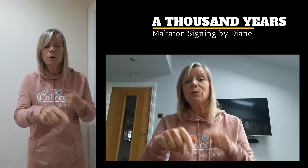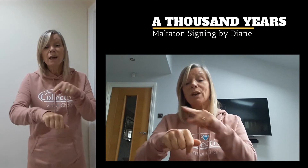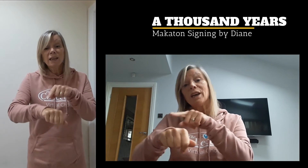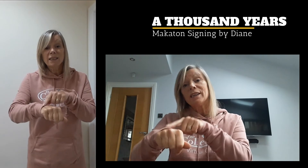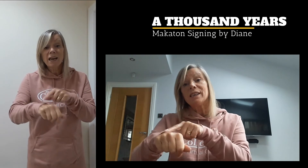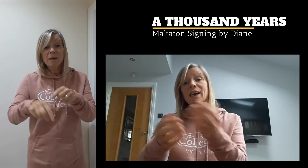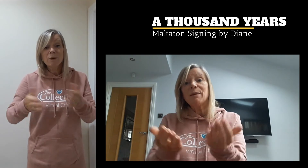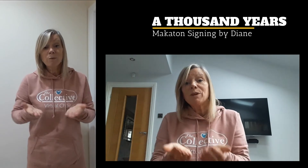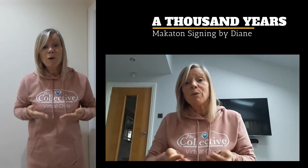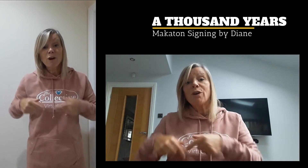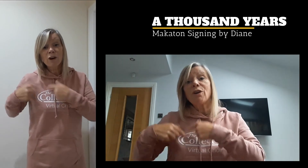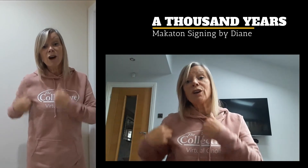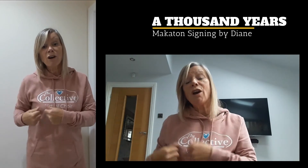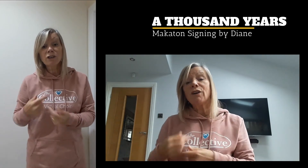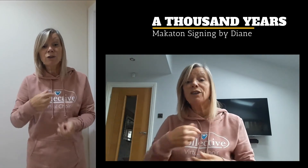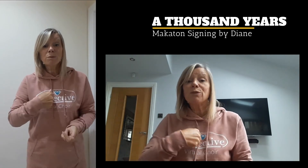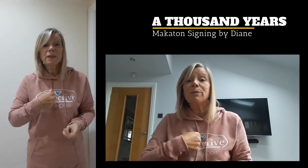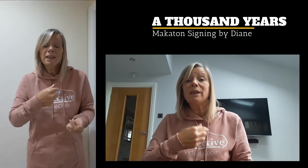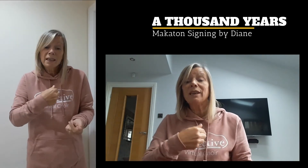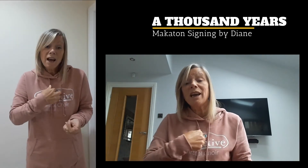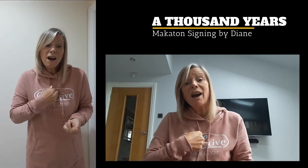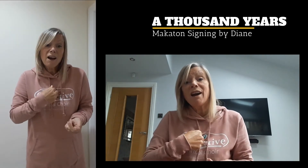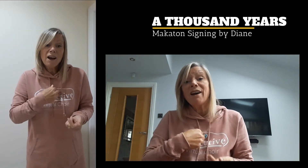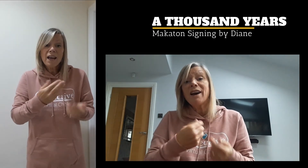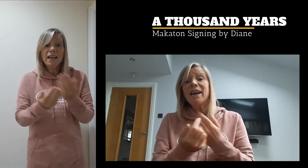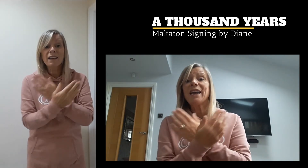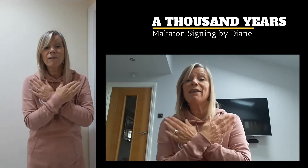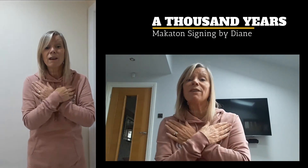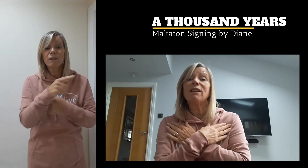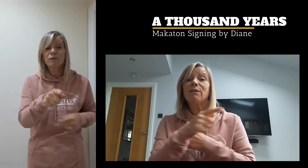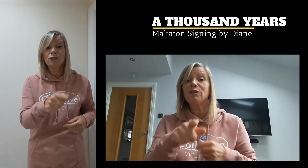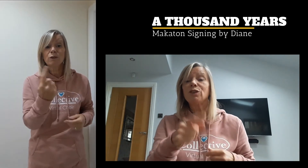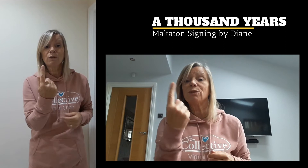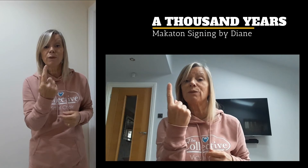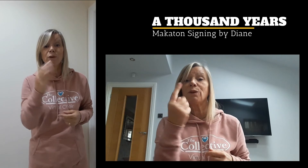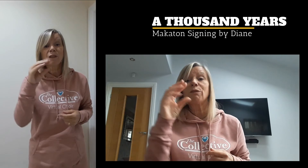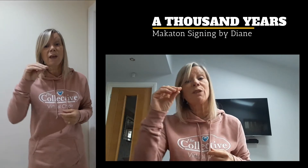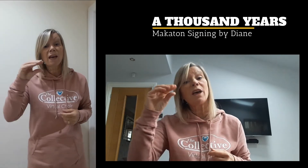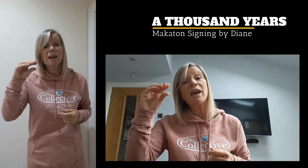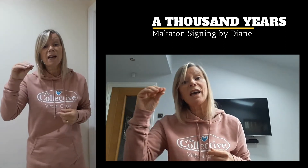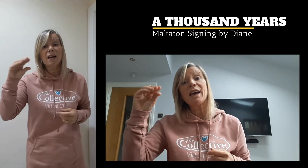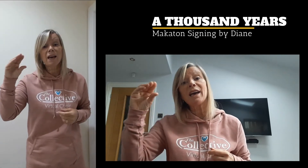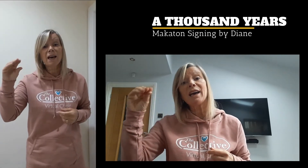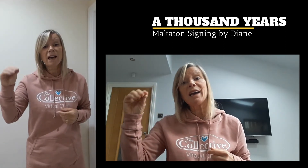you. Time has brought heart to me. I have loved you for a